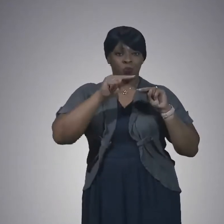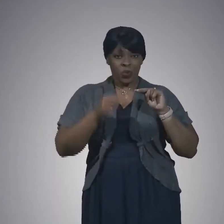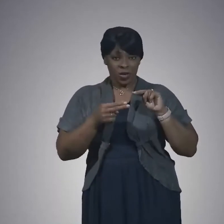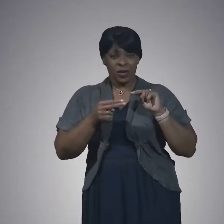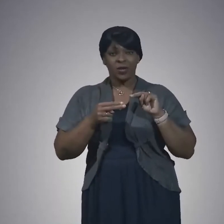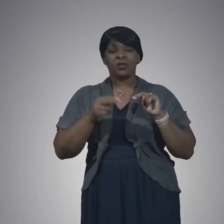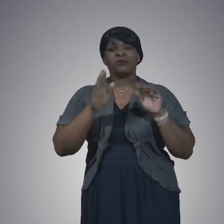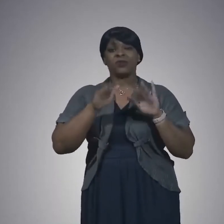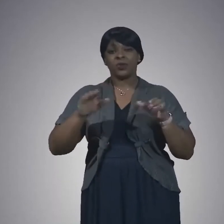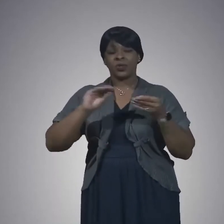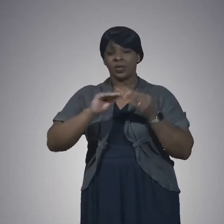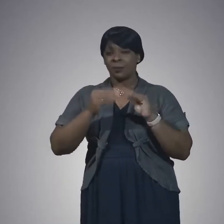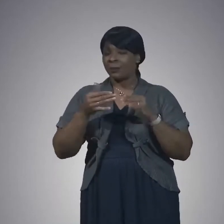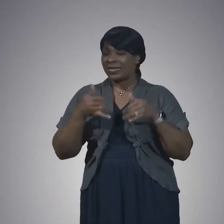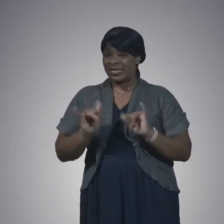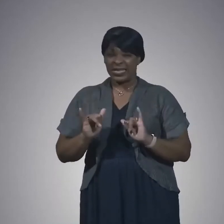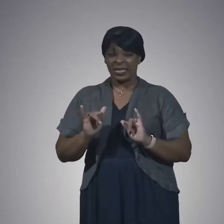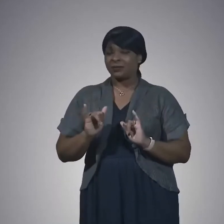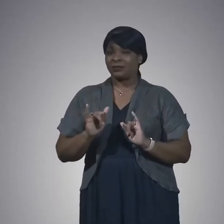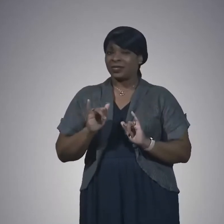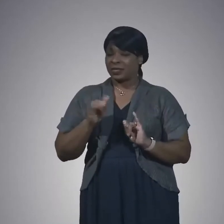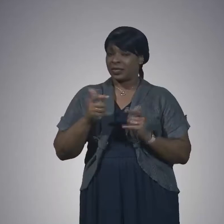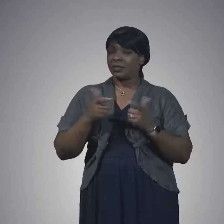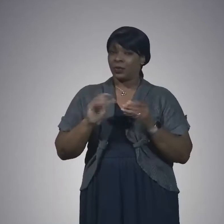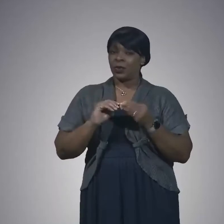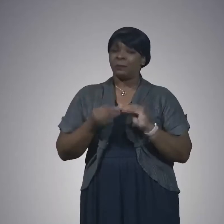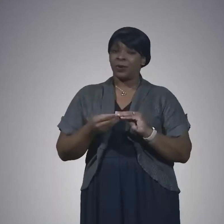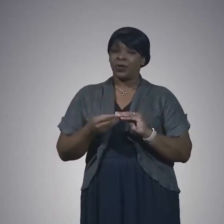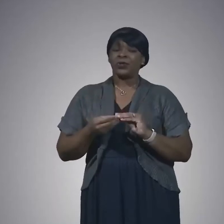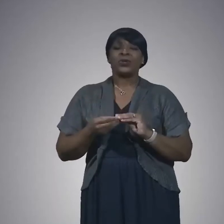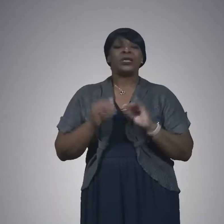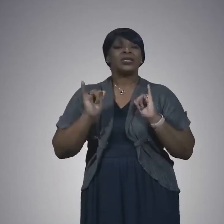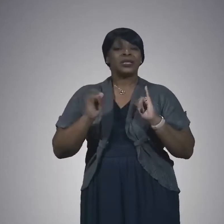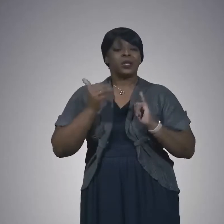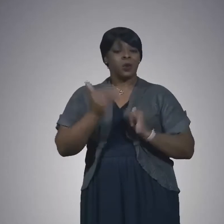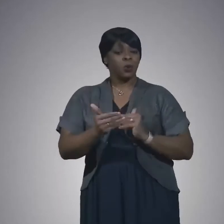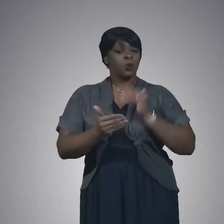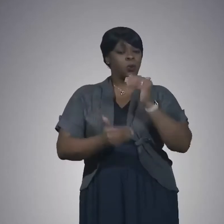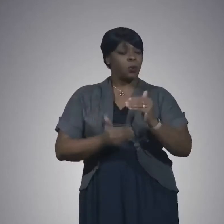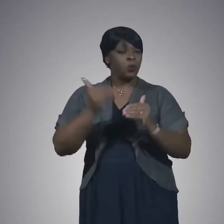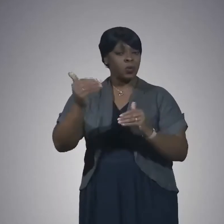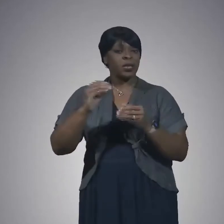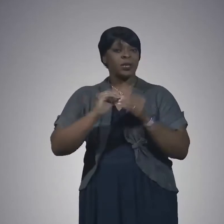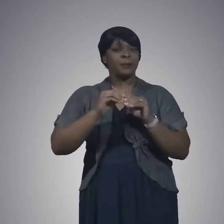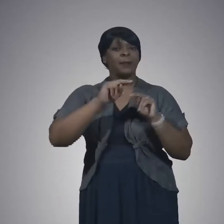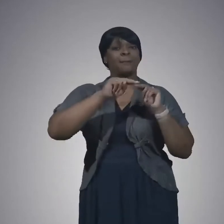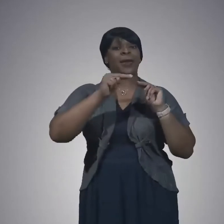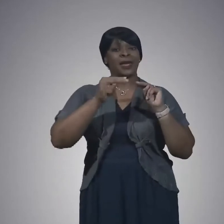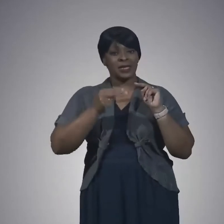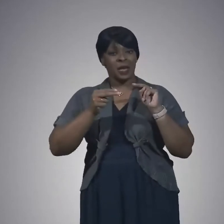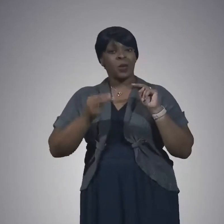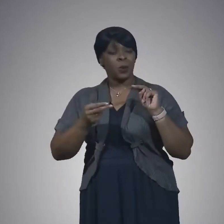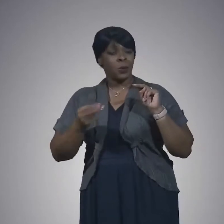children in the hospital, but one is too many. And so staying the course to get these numbers back down to a level